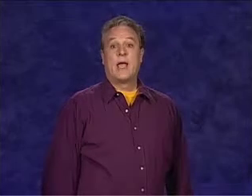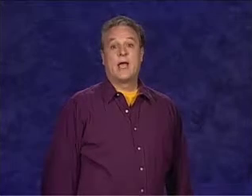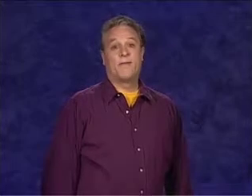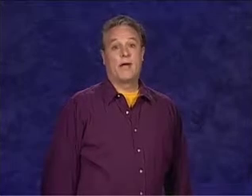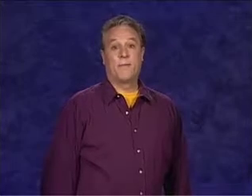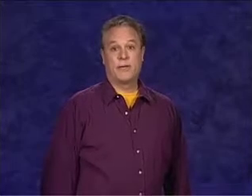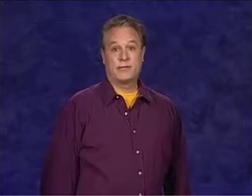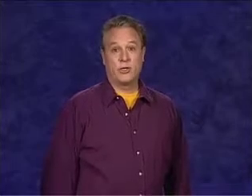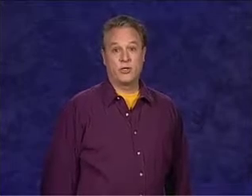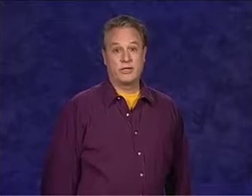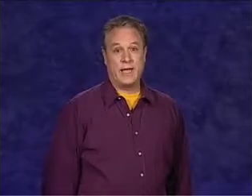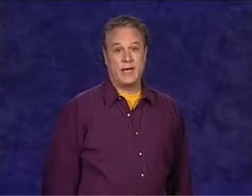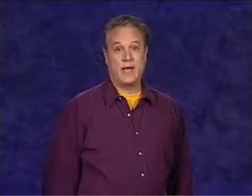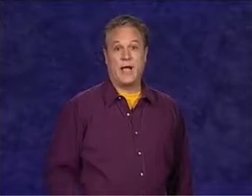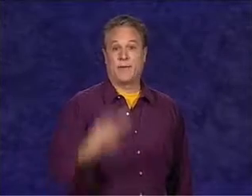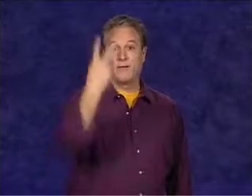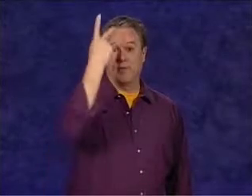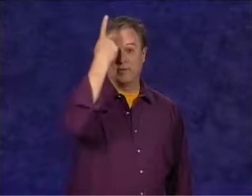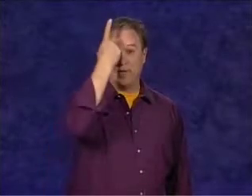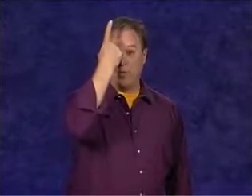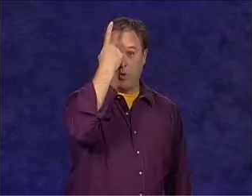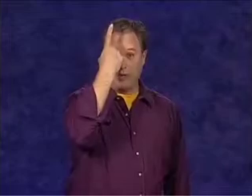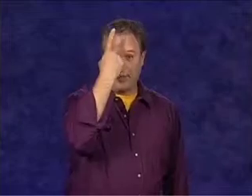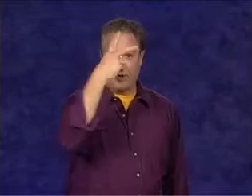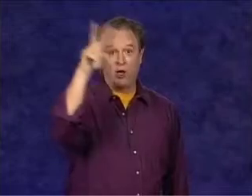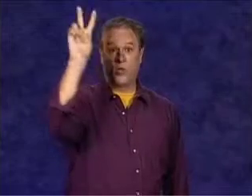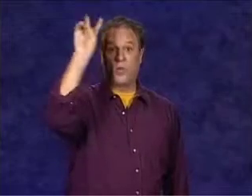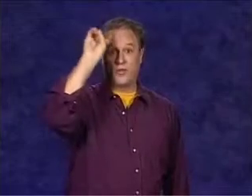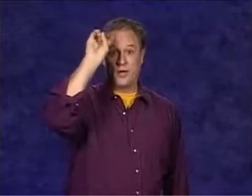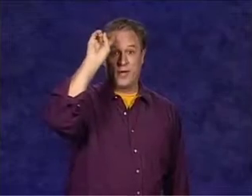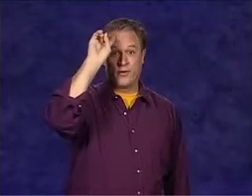If I misunderstand, I'm confusing one thought with another.